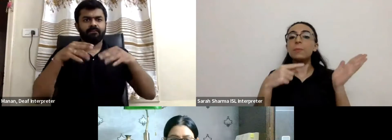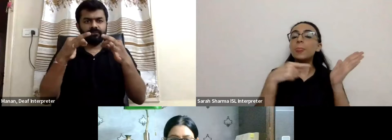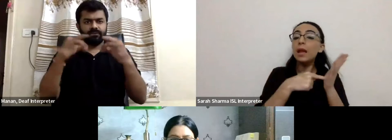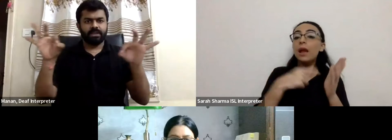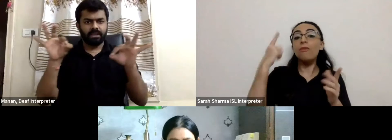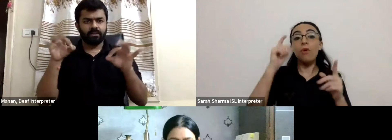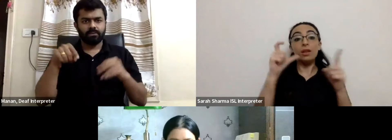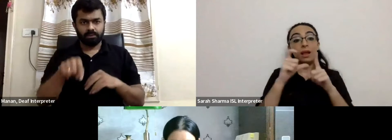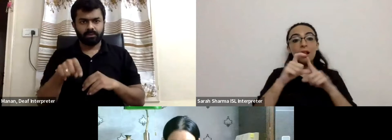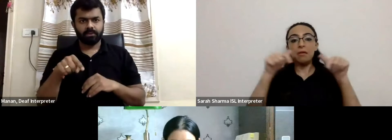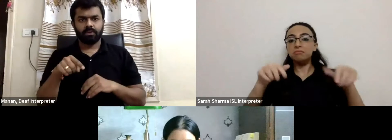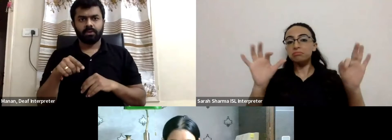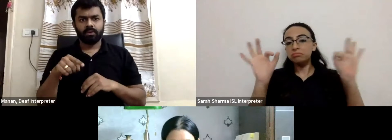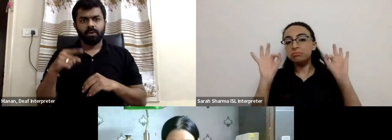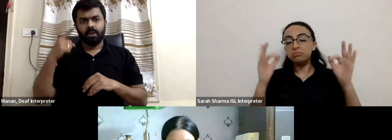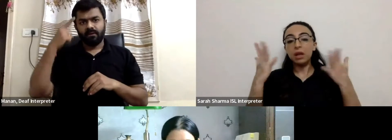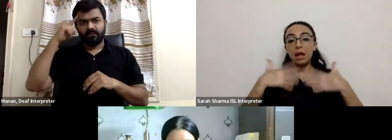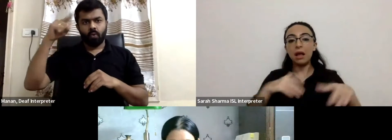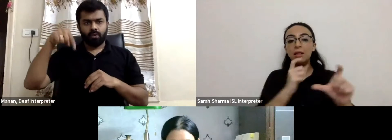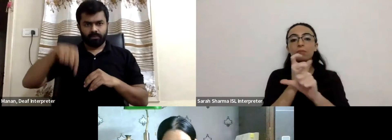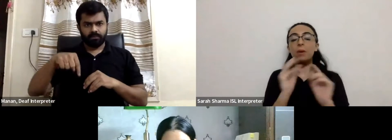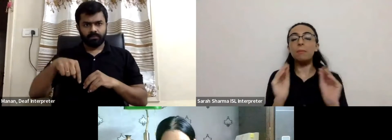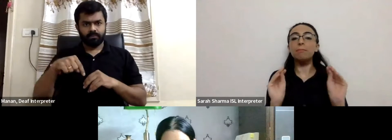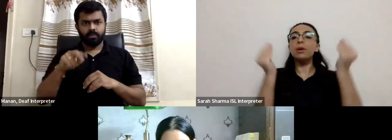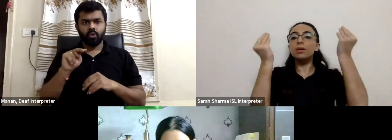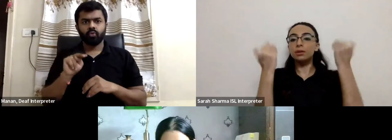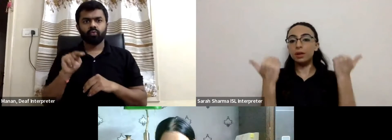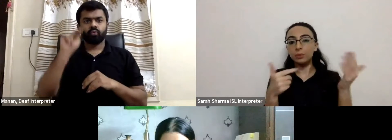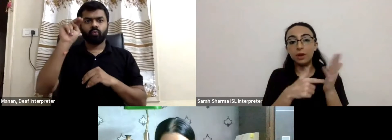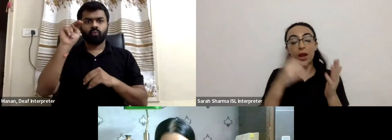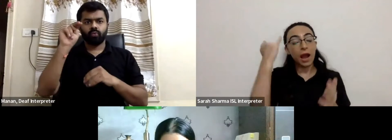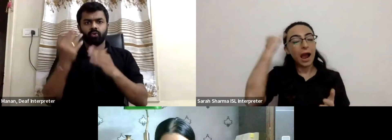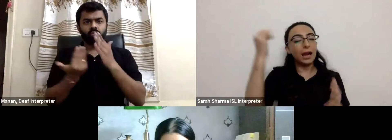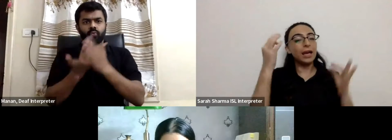Delhi under this idea. So